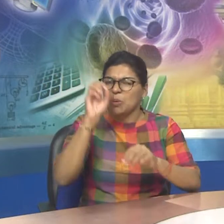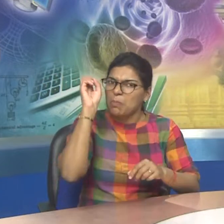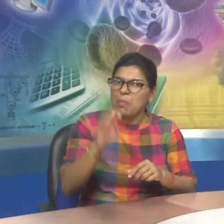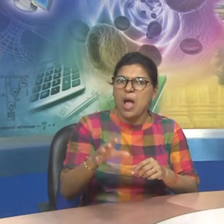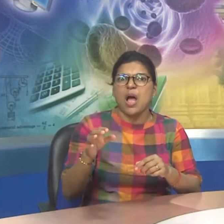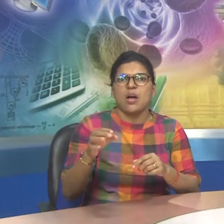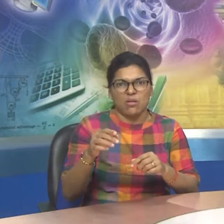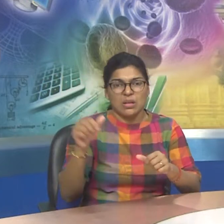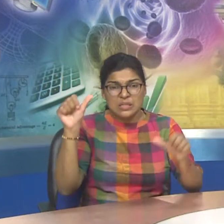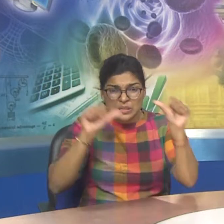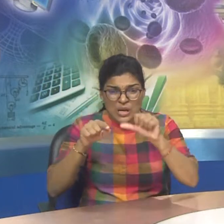that